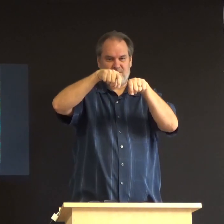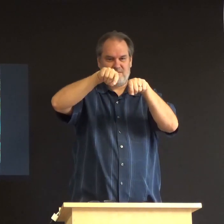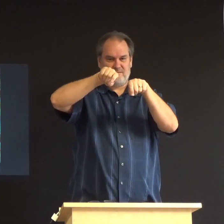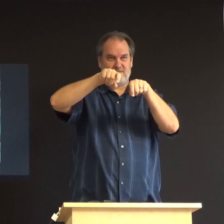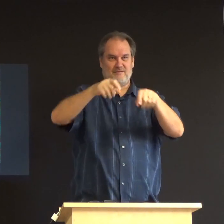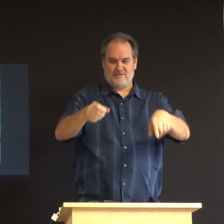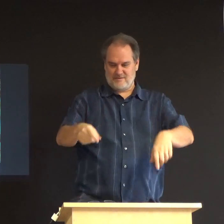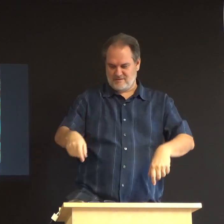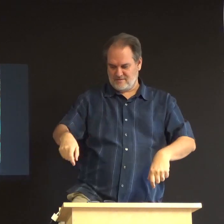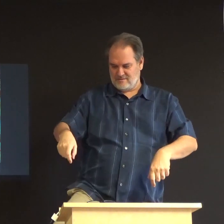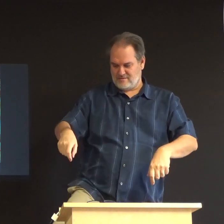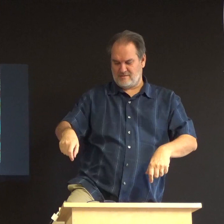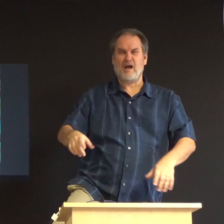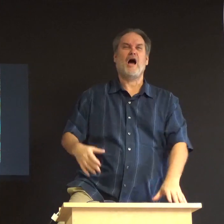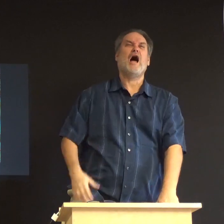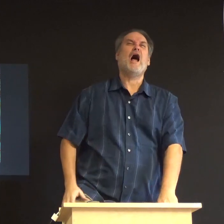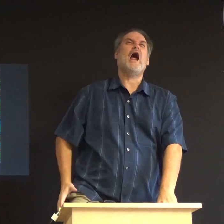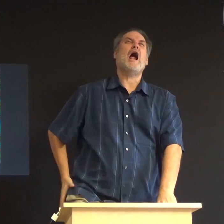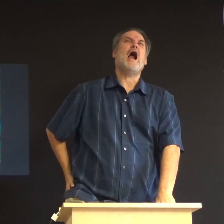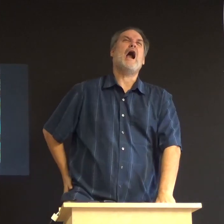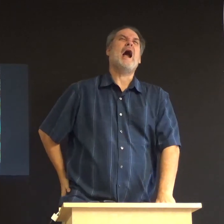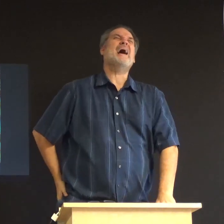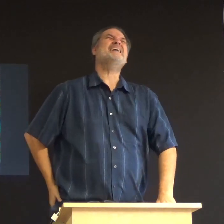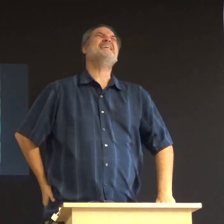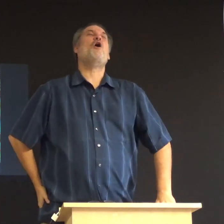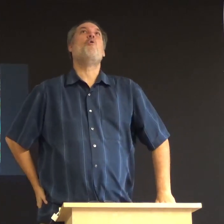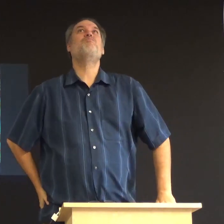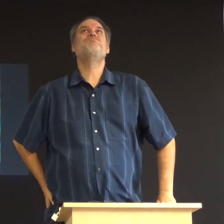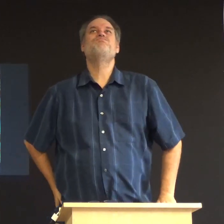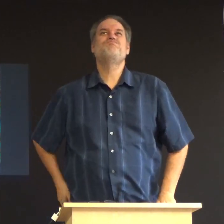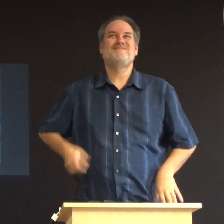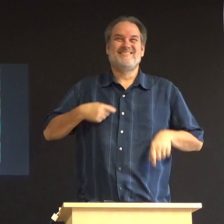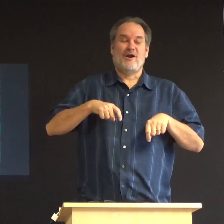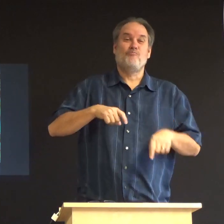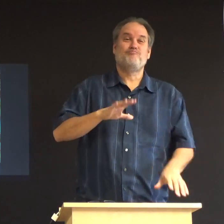and I had like a stretch thing from my leg. Oh, that pain.